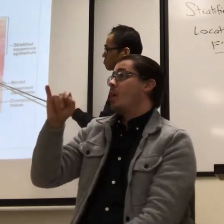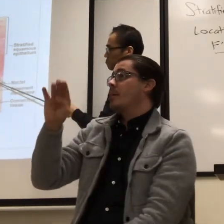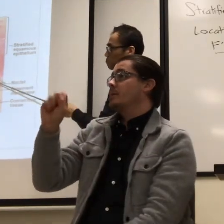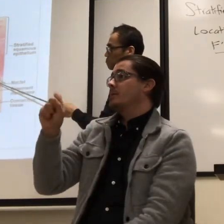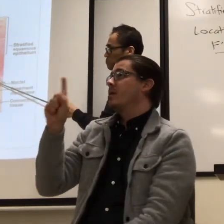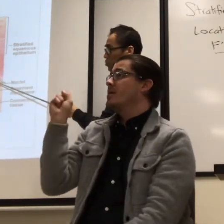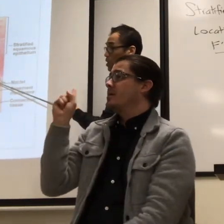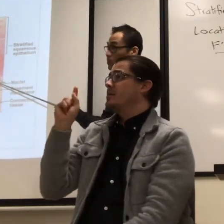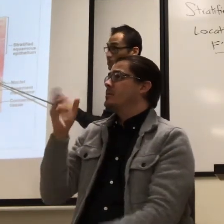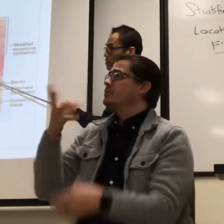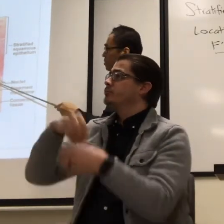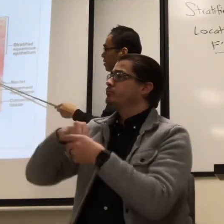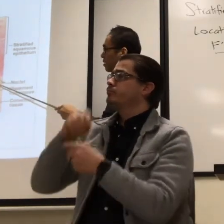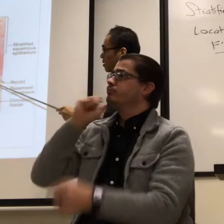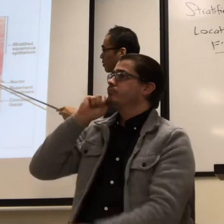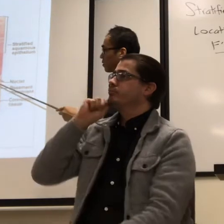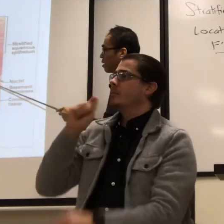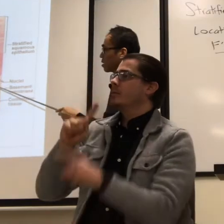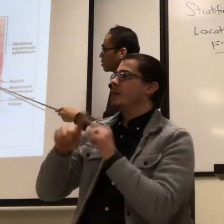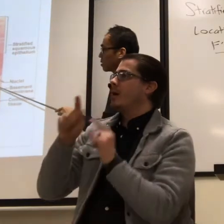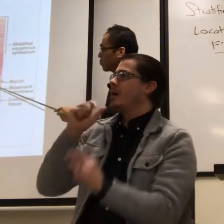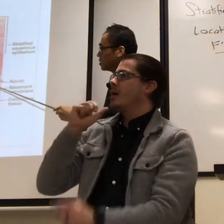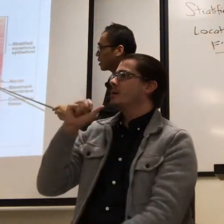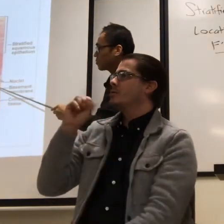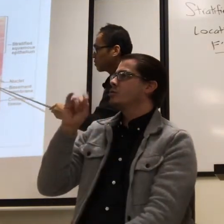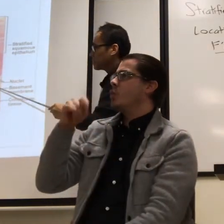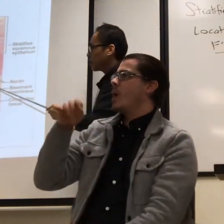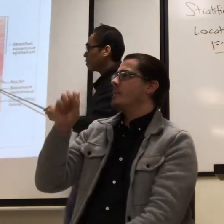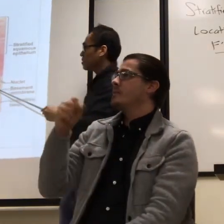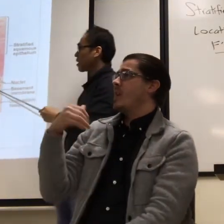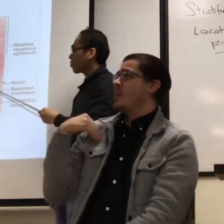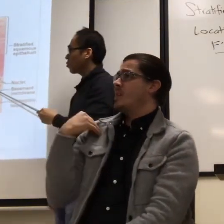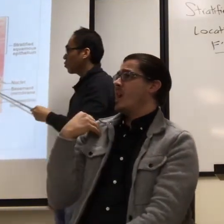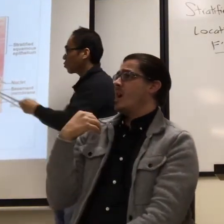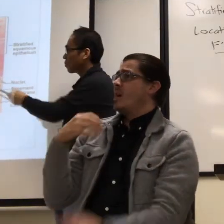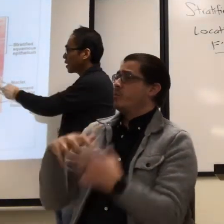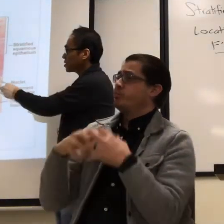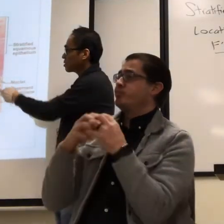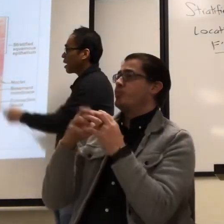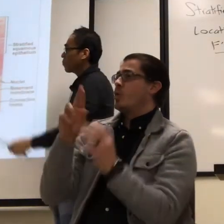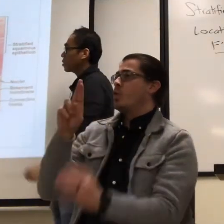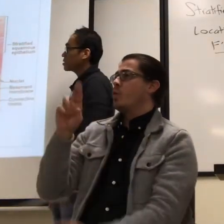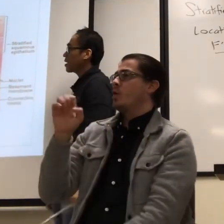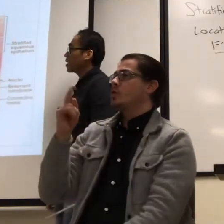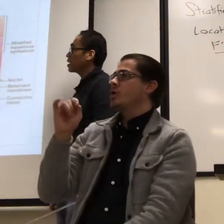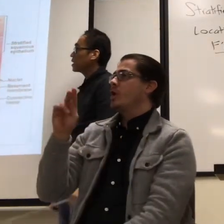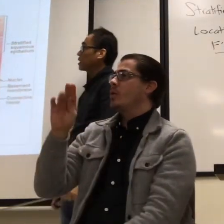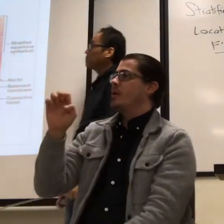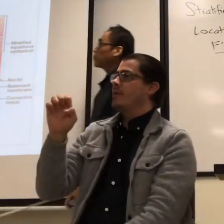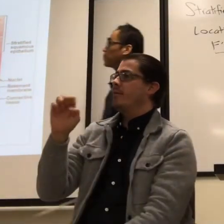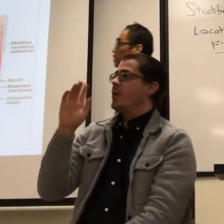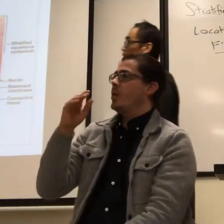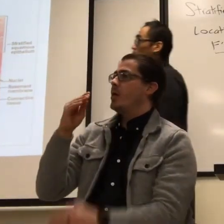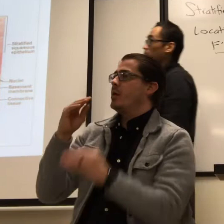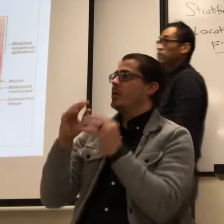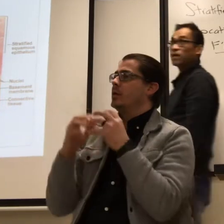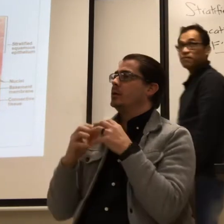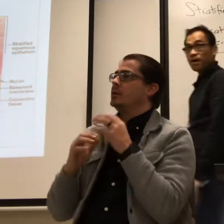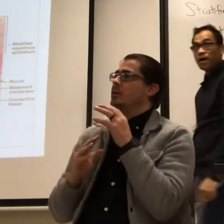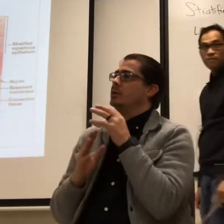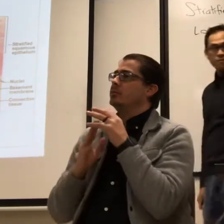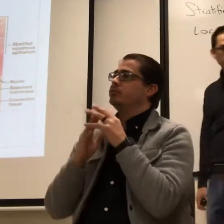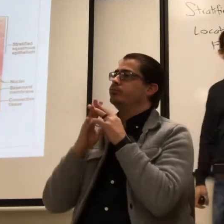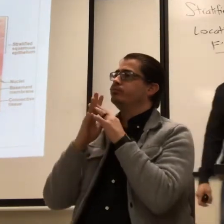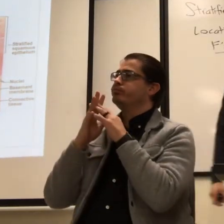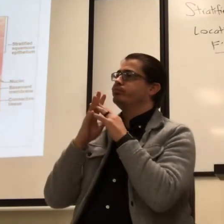not squamous. They're young regenerative cells that will replace the top ones that get